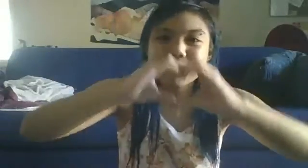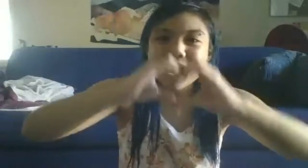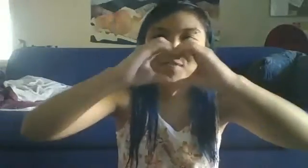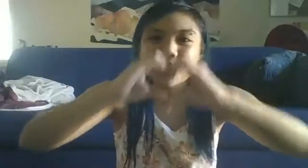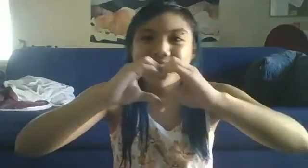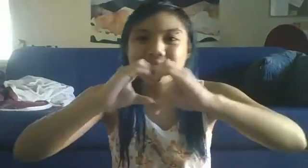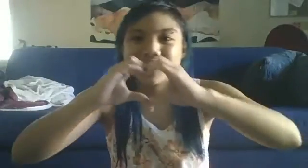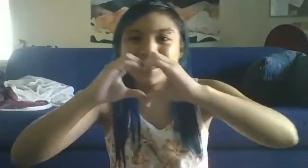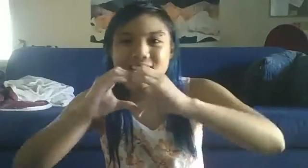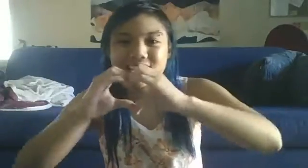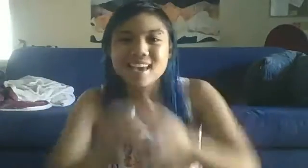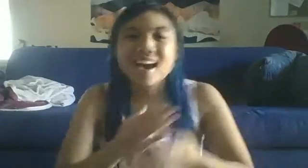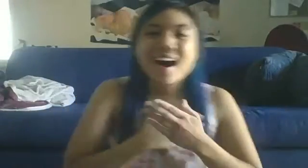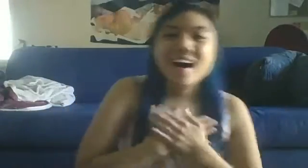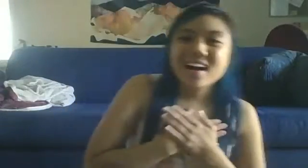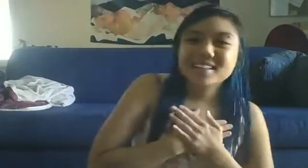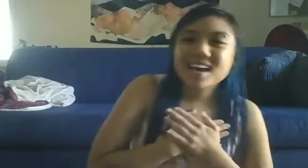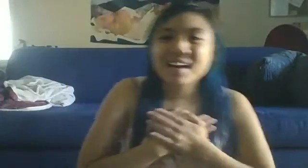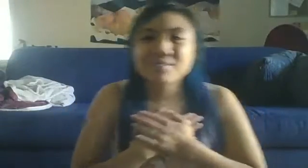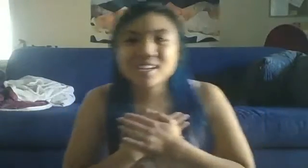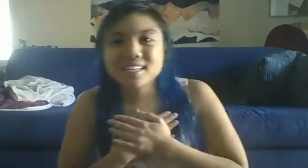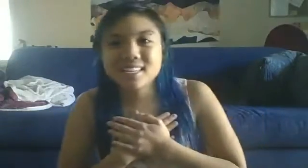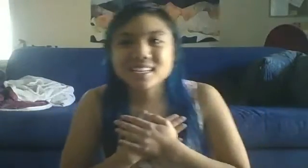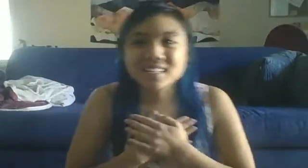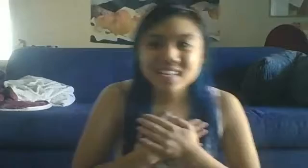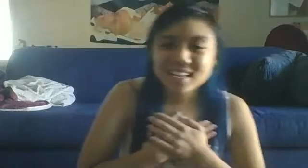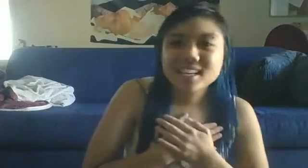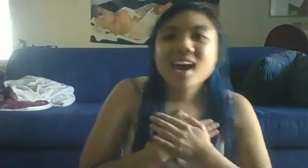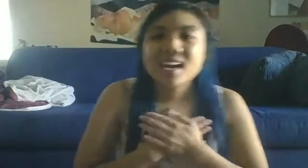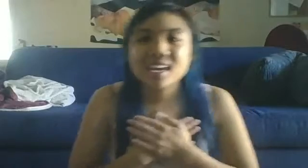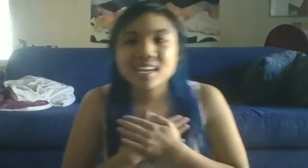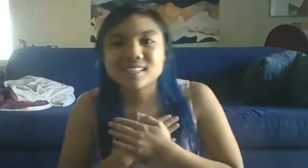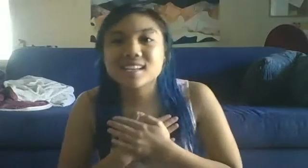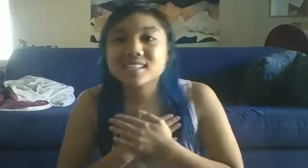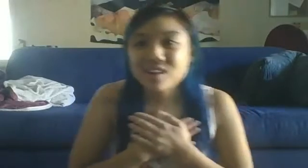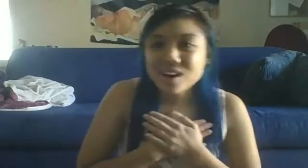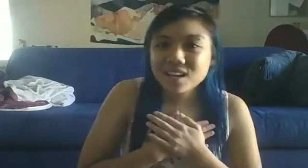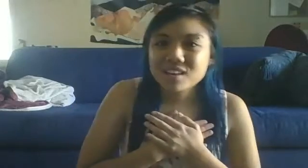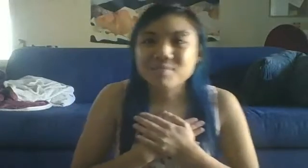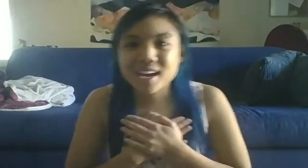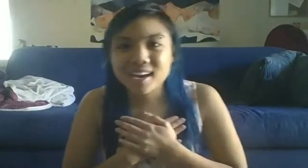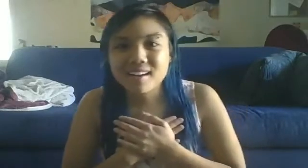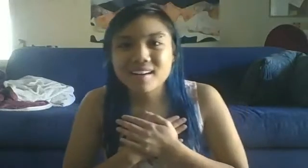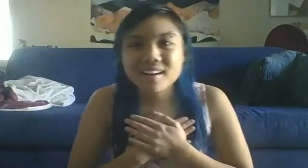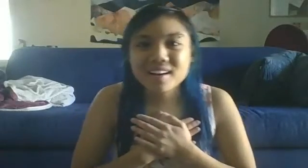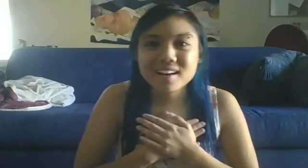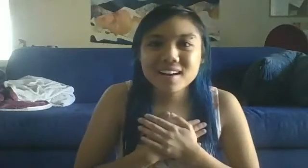my family. All I really need is a song in my